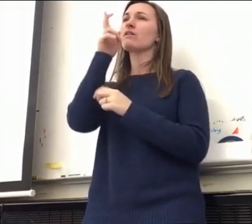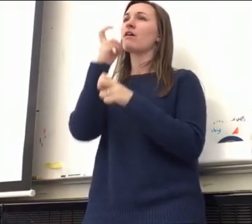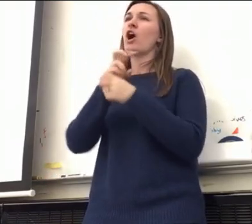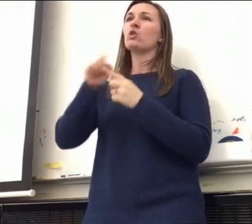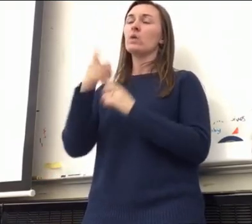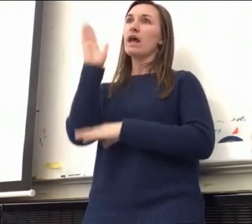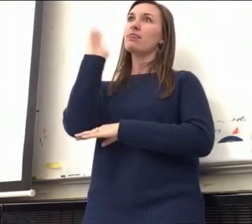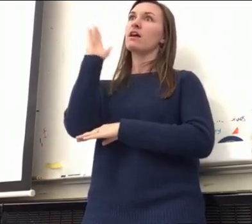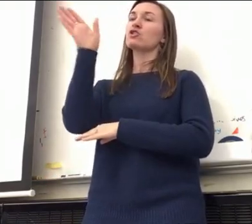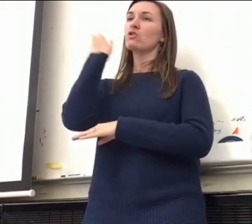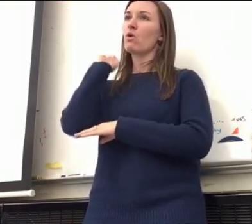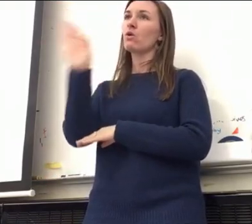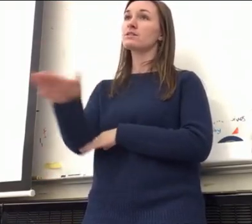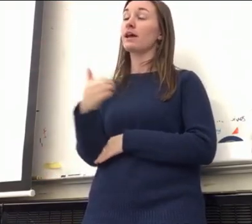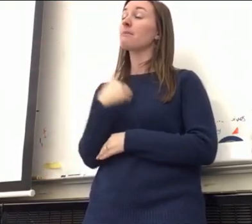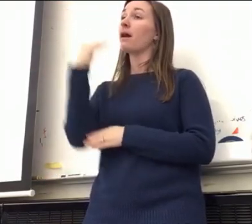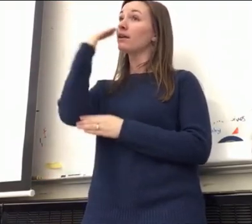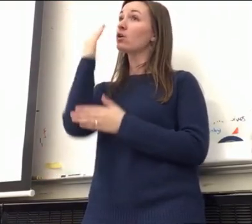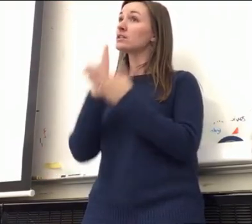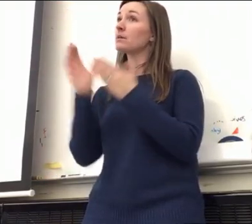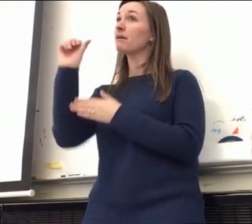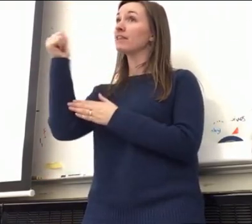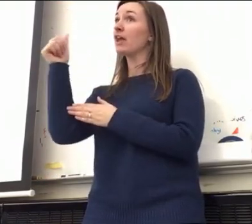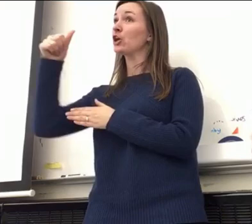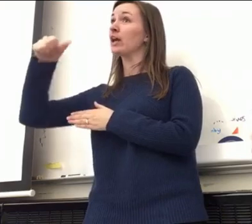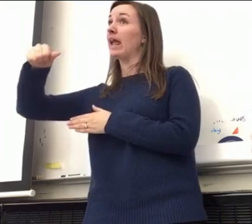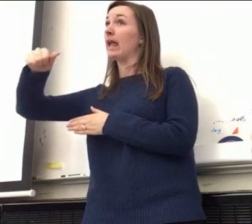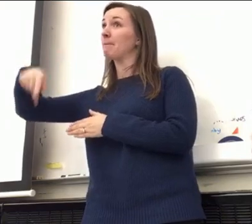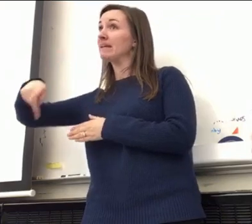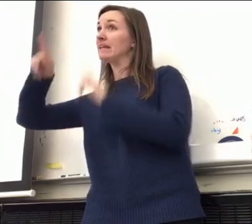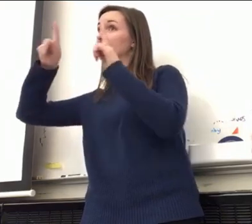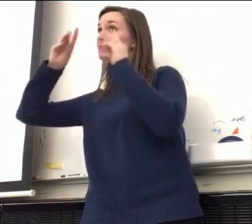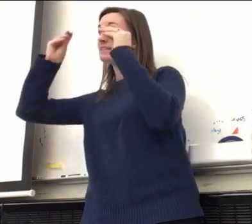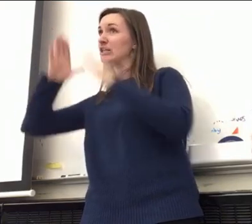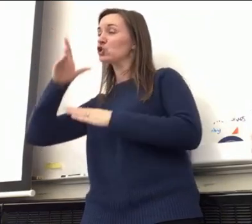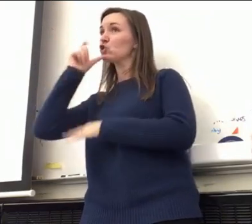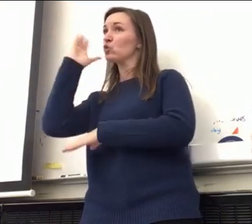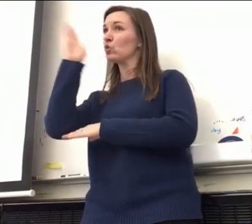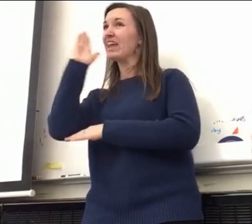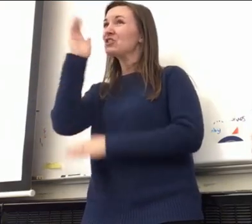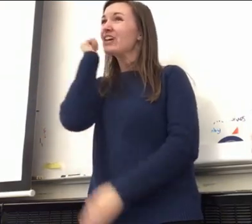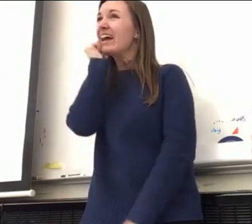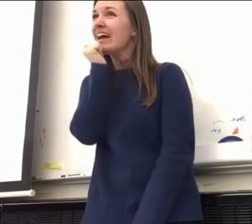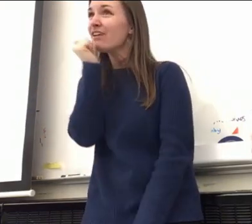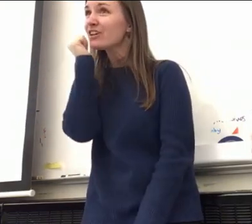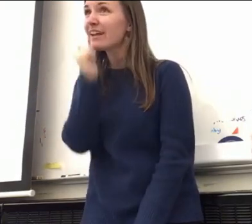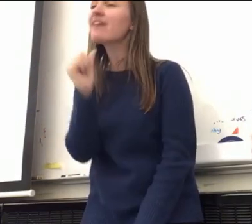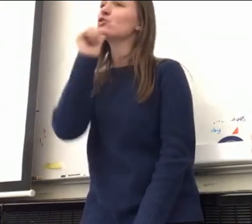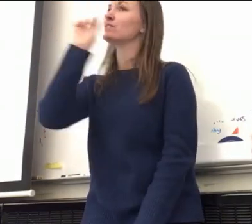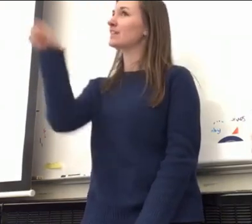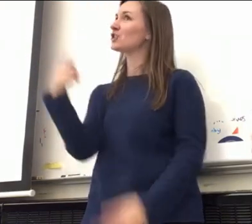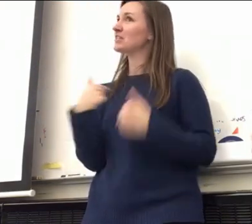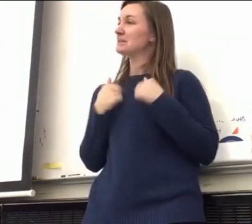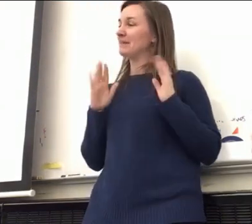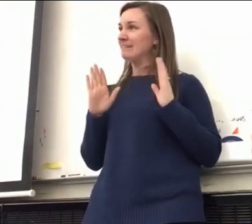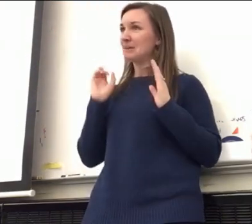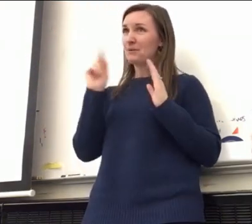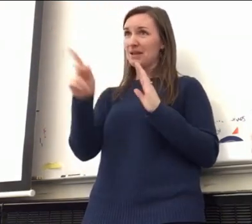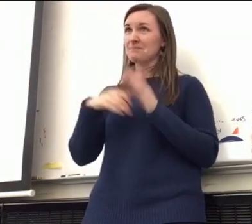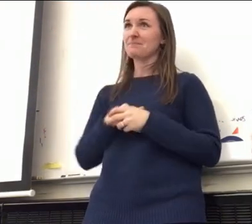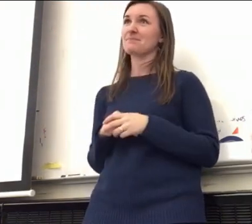it helps, I know some of your other AP teachers, and I know they lecture 100% of the time. So I know it's not just me sometimes.